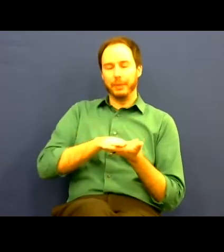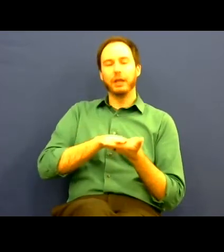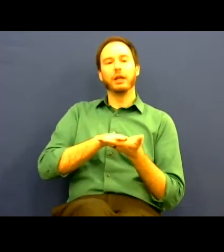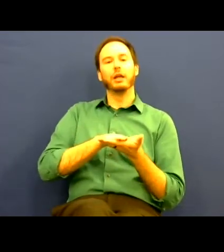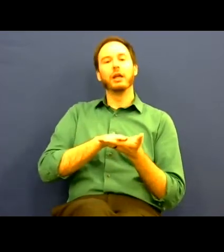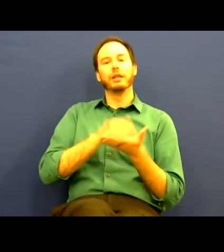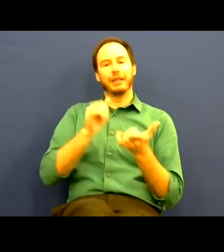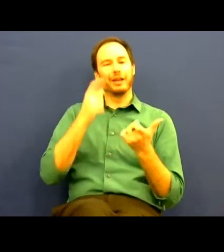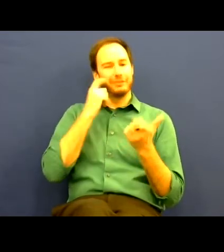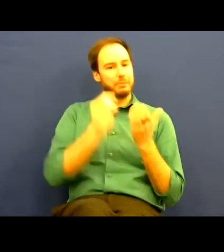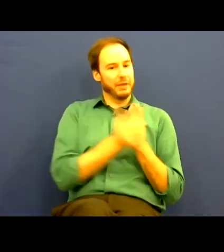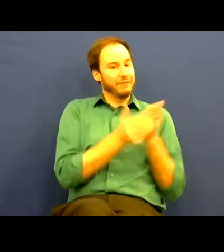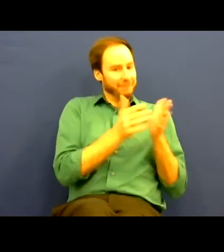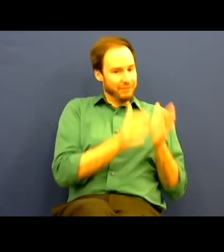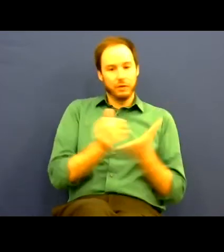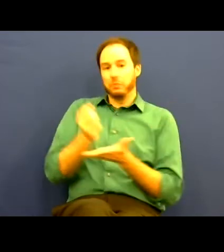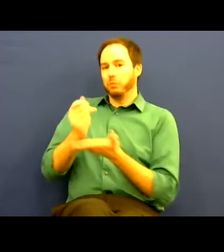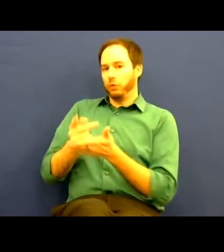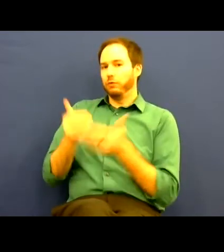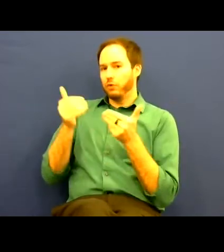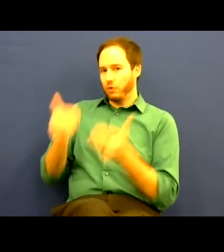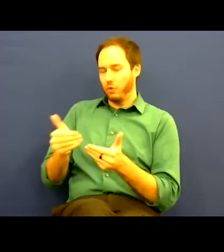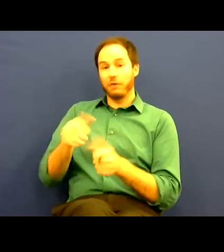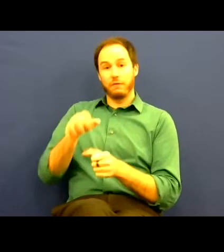just amended. Any further discussion?